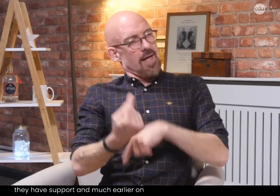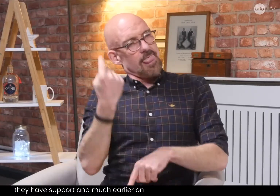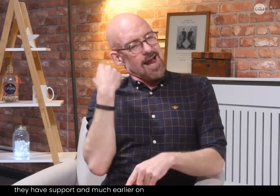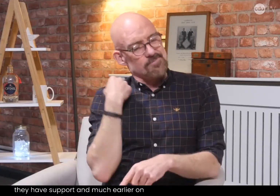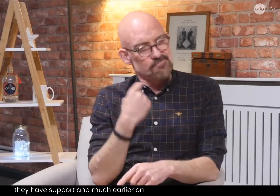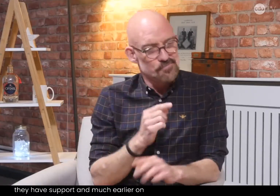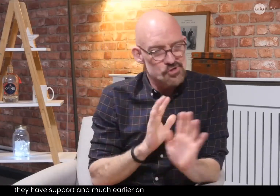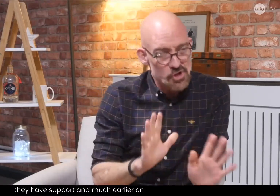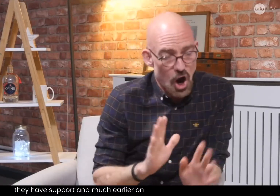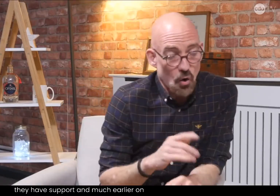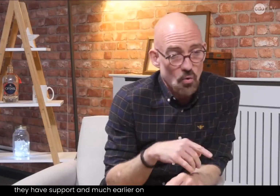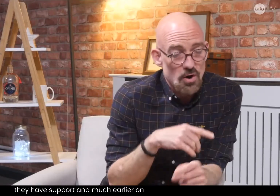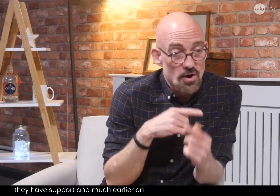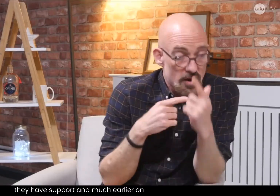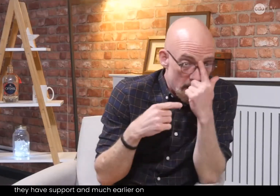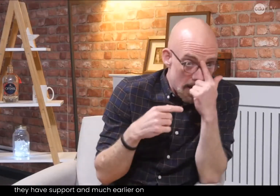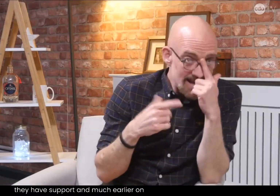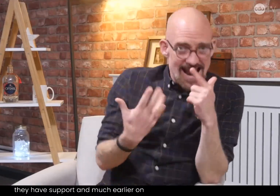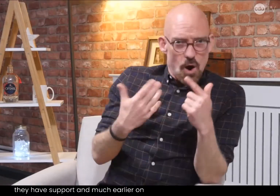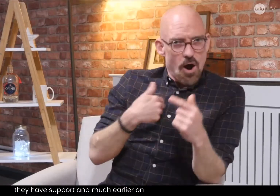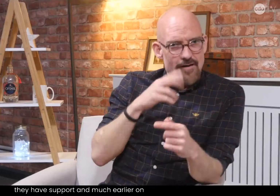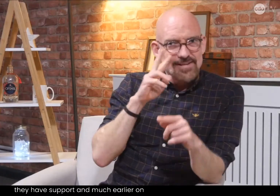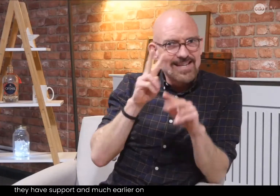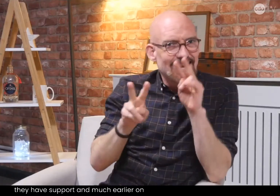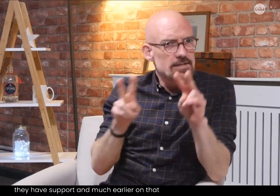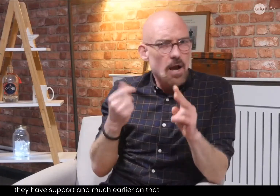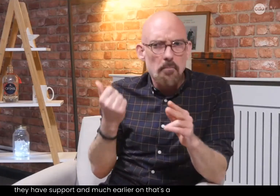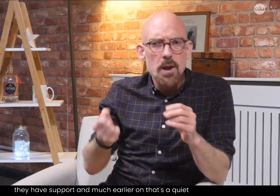Oh, wow. So that's a quite a big difference, obviously, not having that support